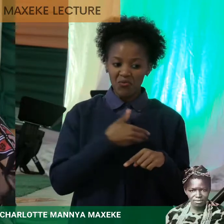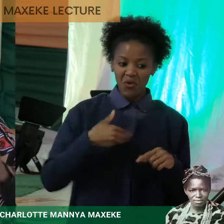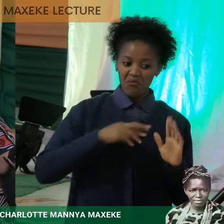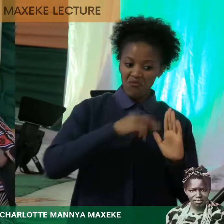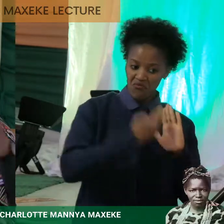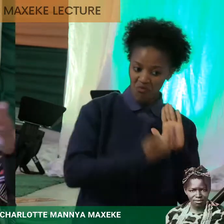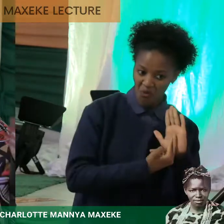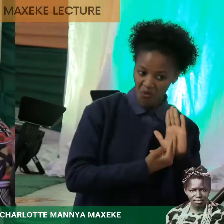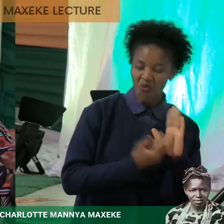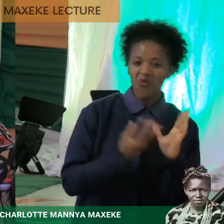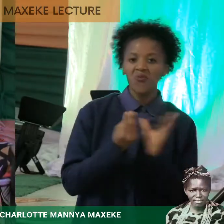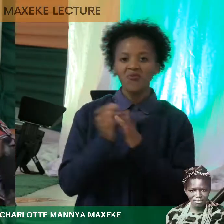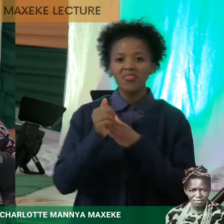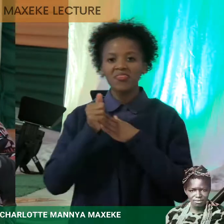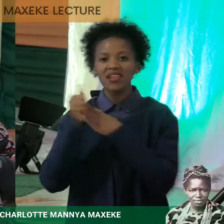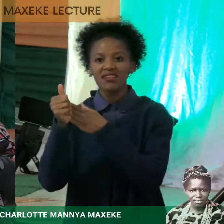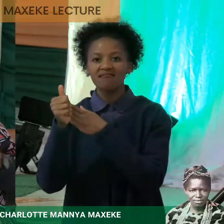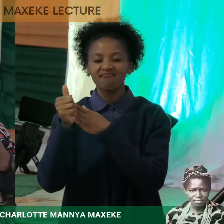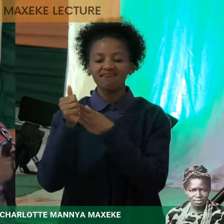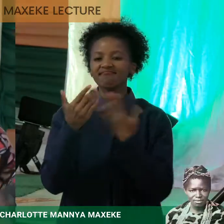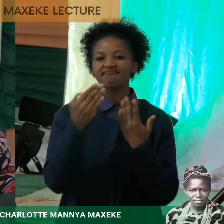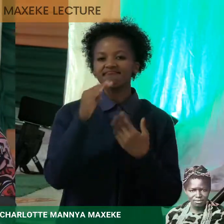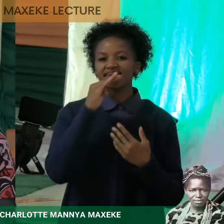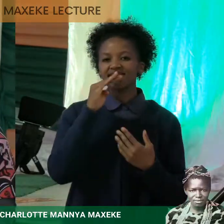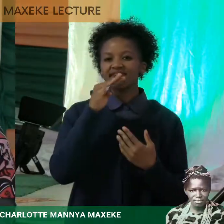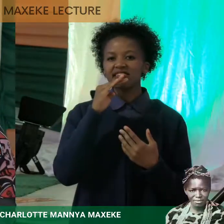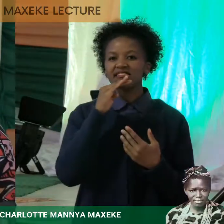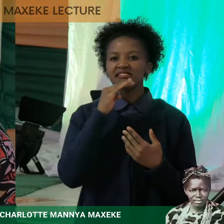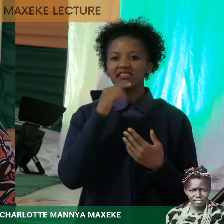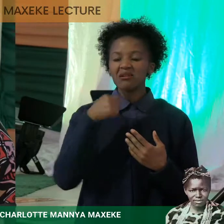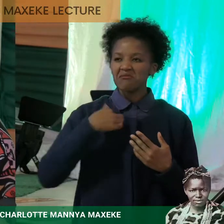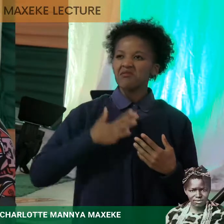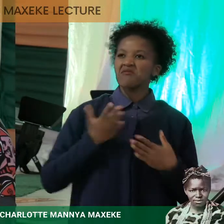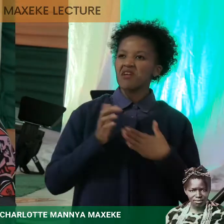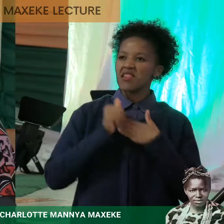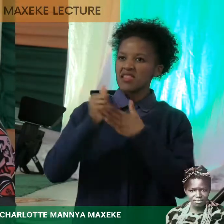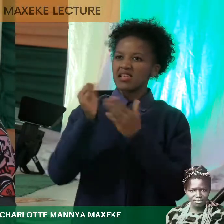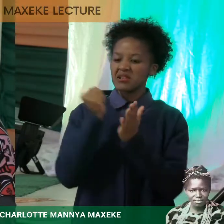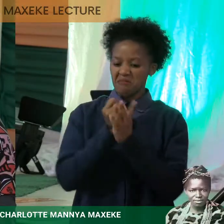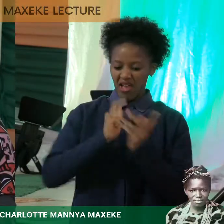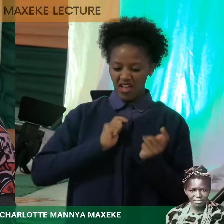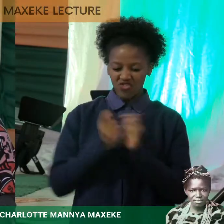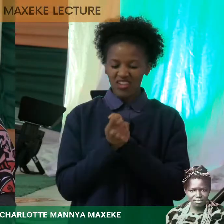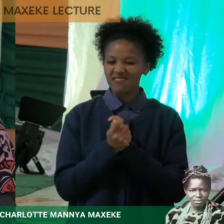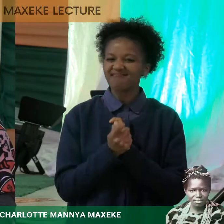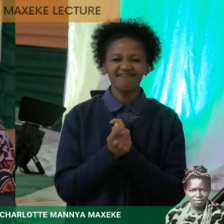So ngamanyamazi, you don't have to change because you want to be a leader.